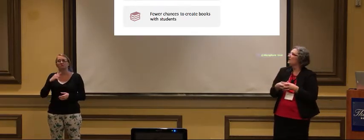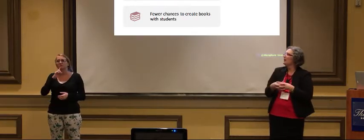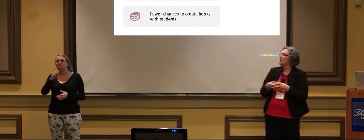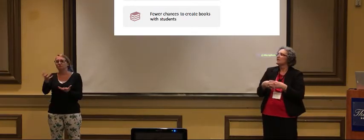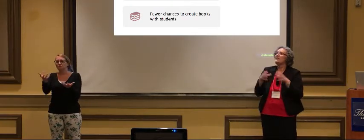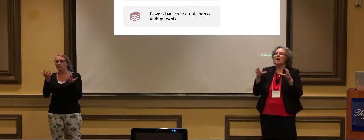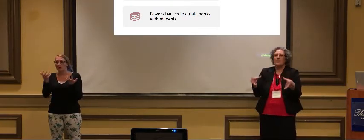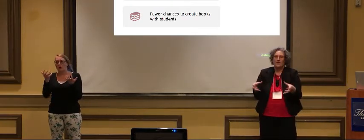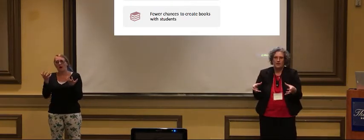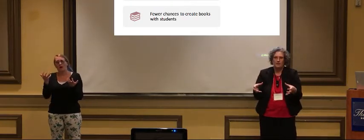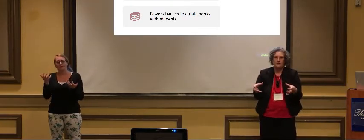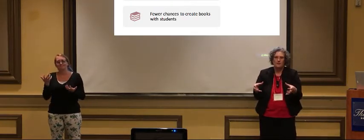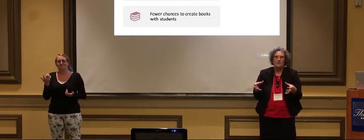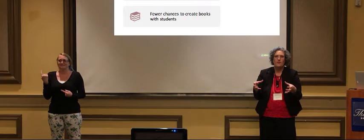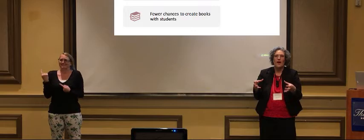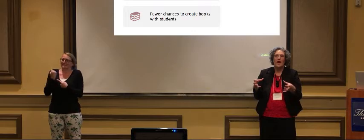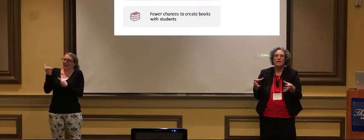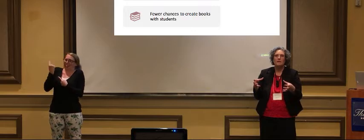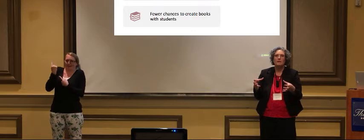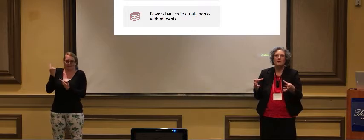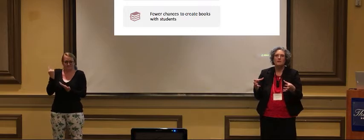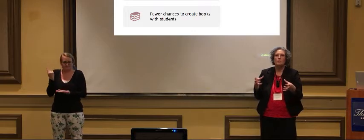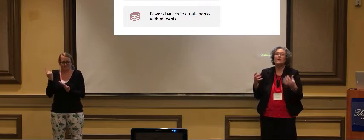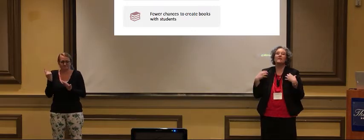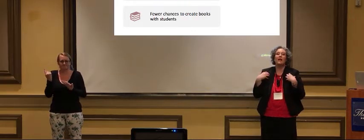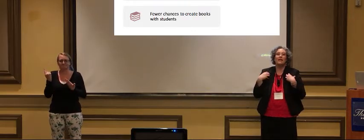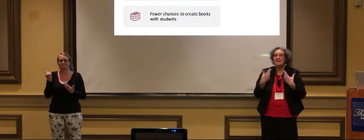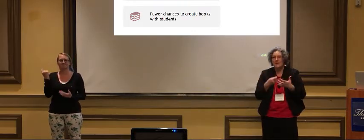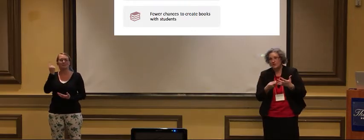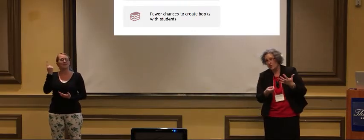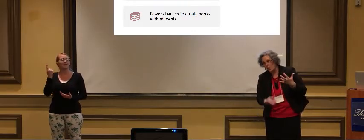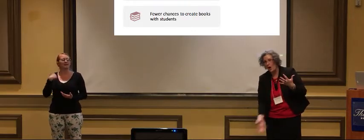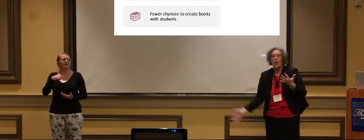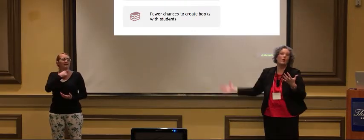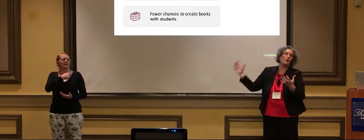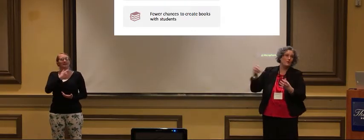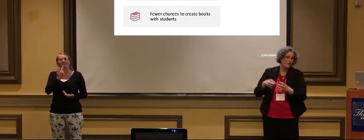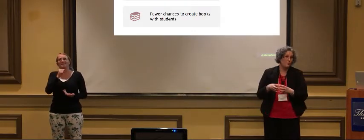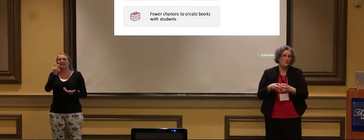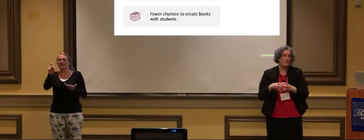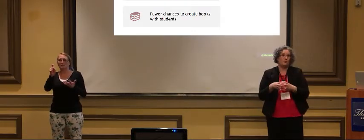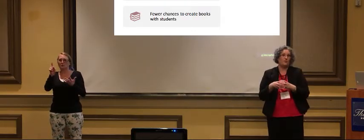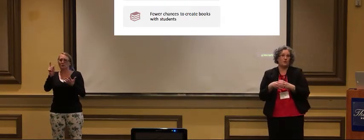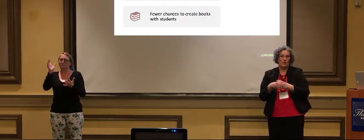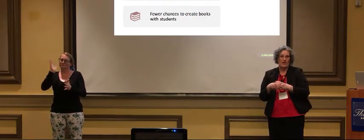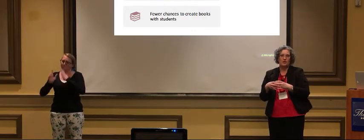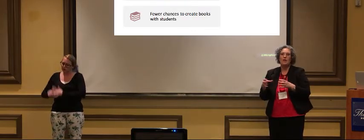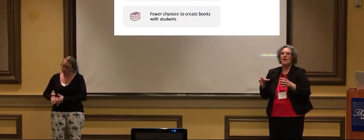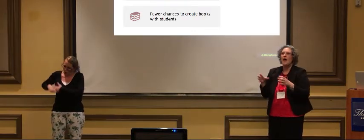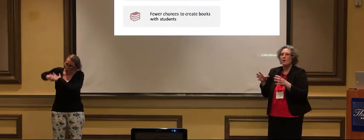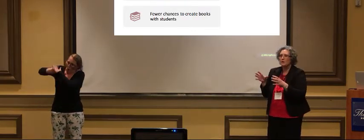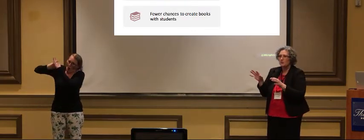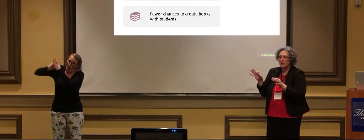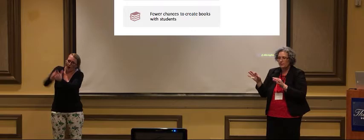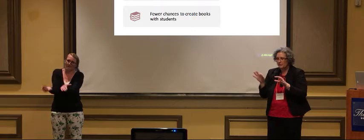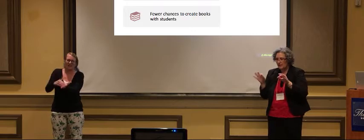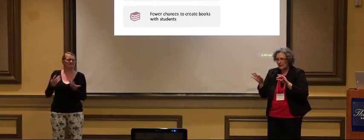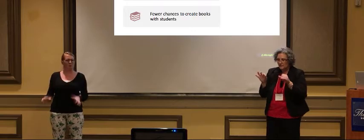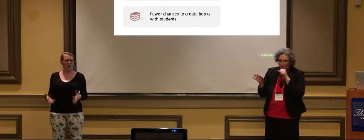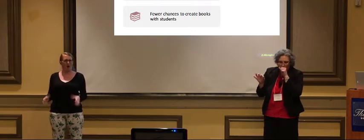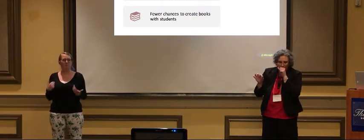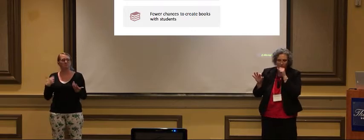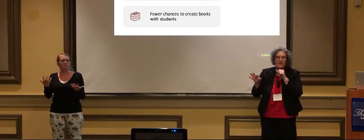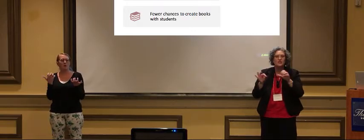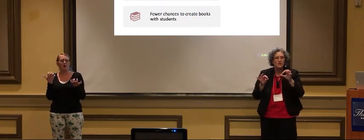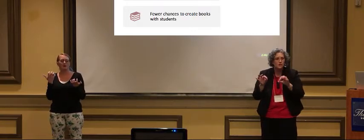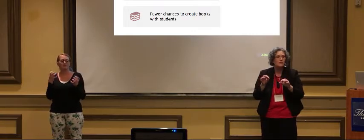wanted something that wasn't, I didn't have to start all over from scratch. I wanted to be able to